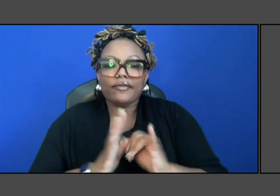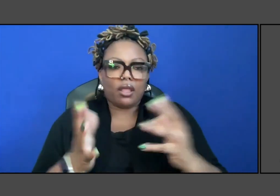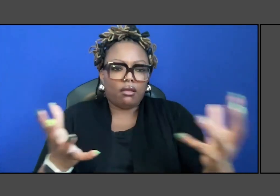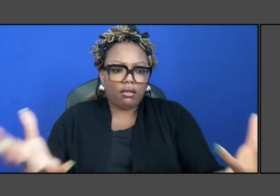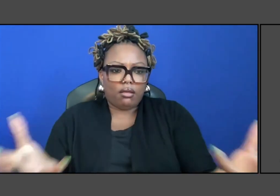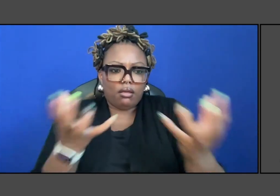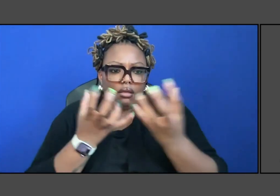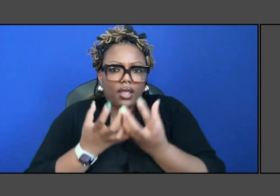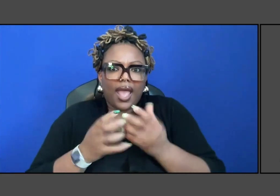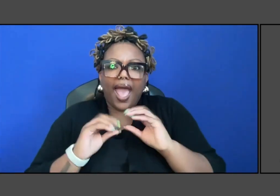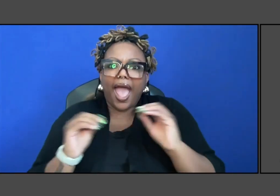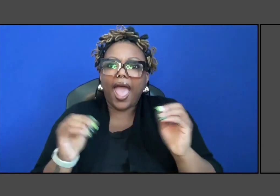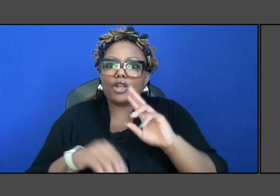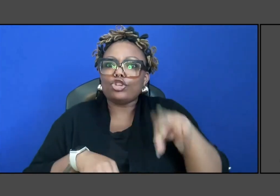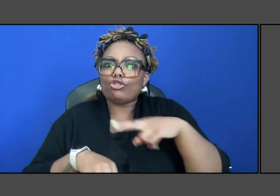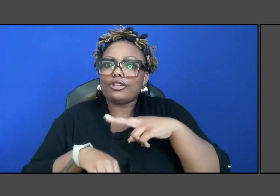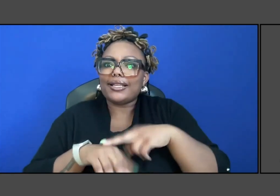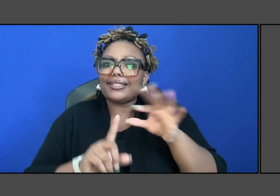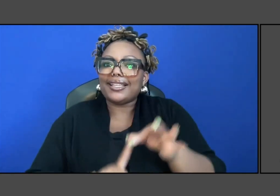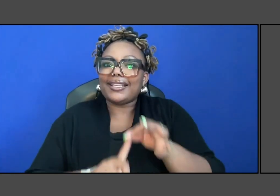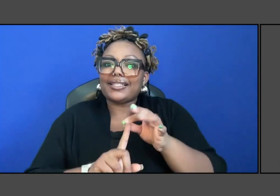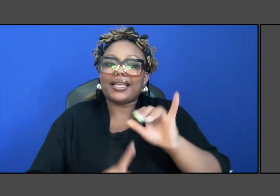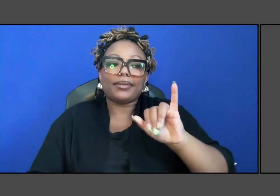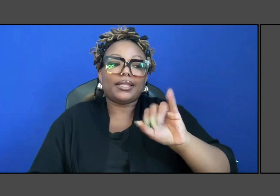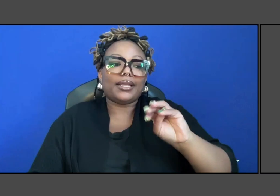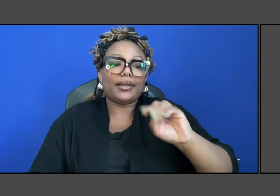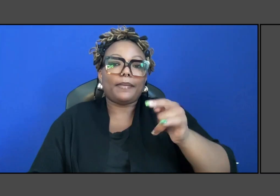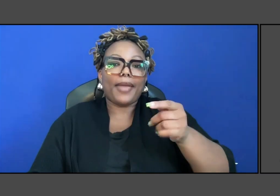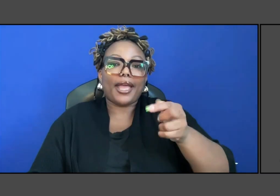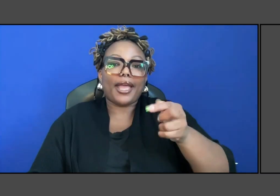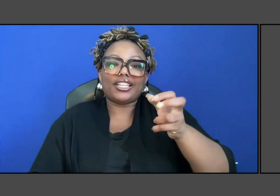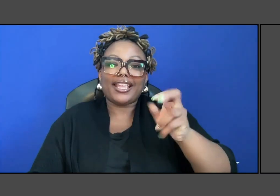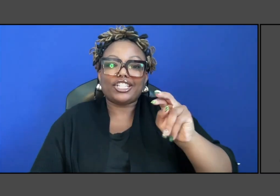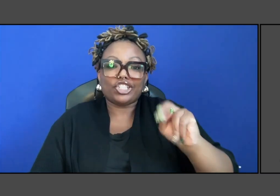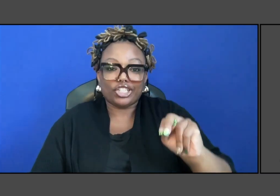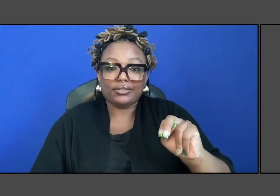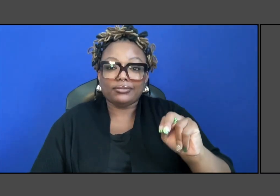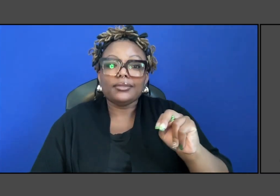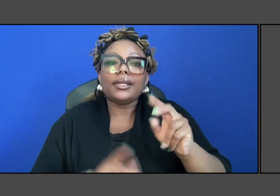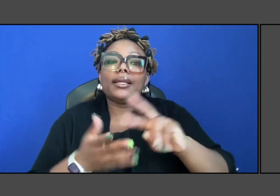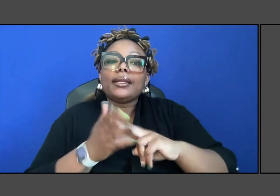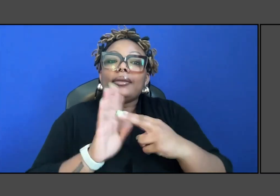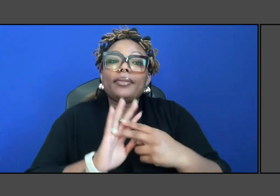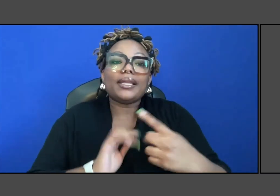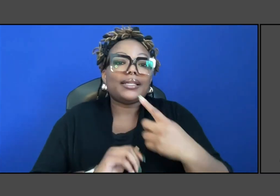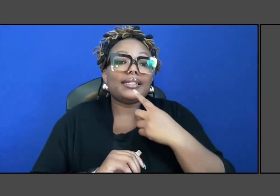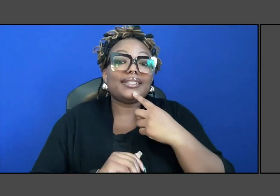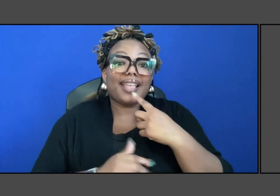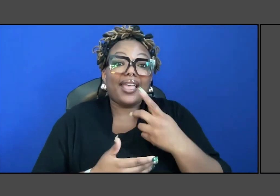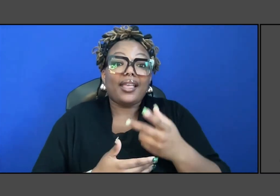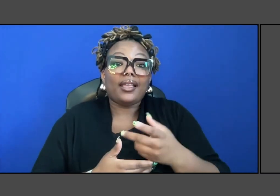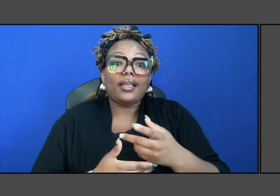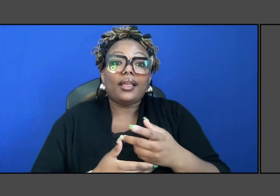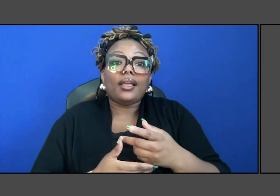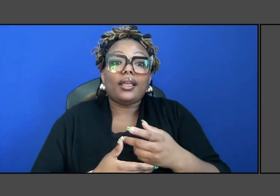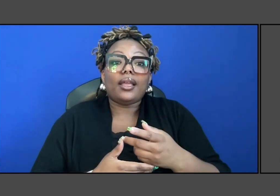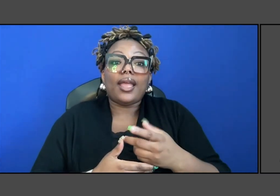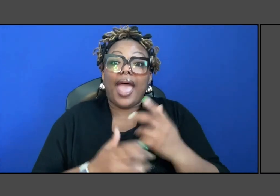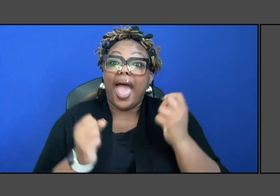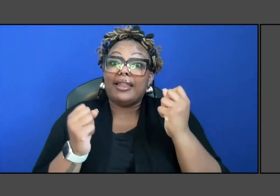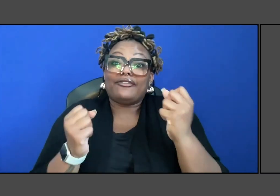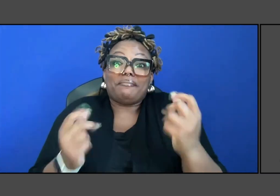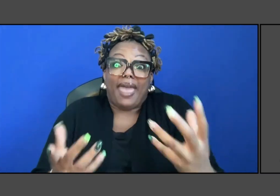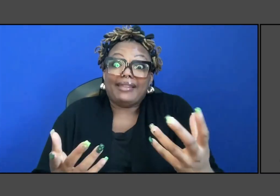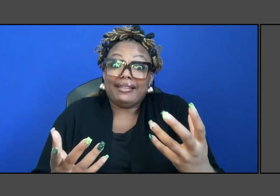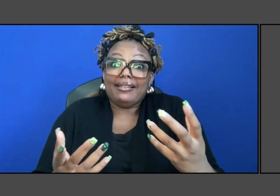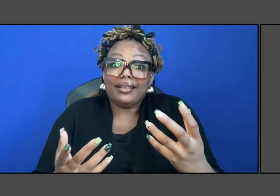the imagination," which is to say that out of many out